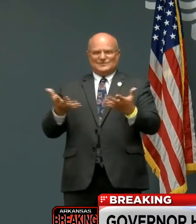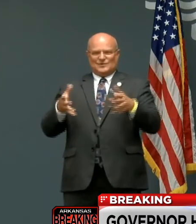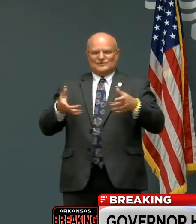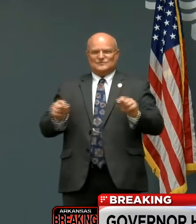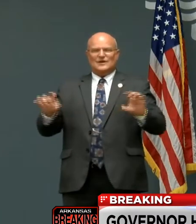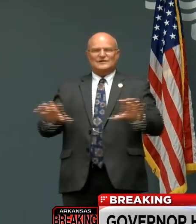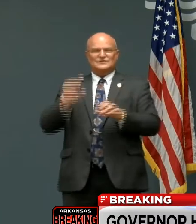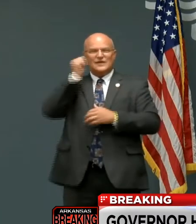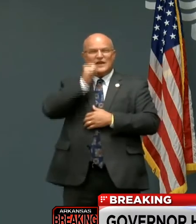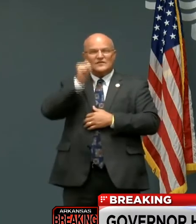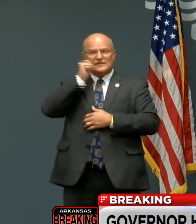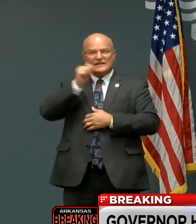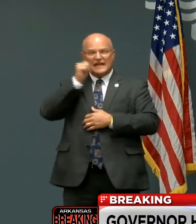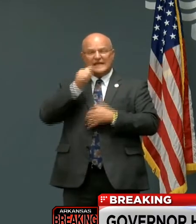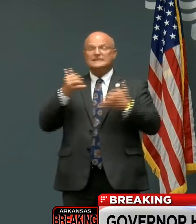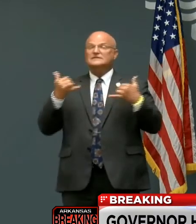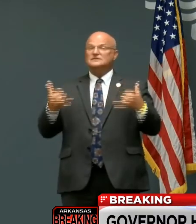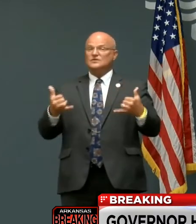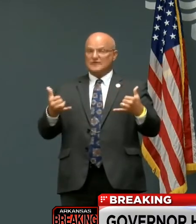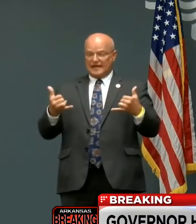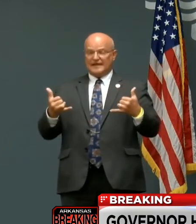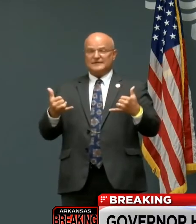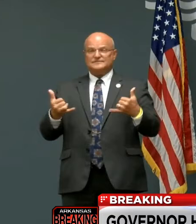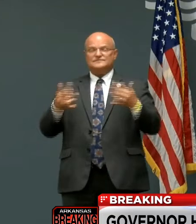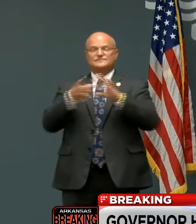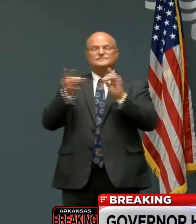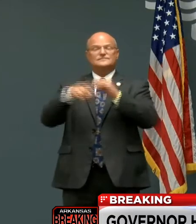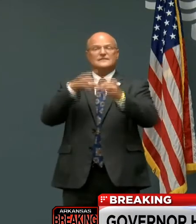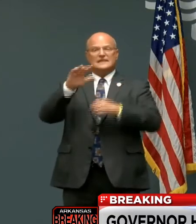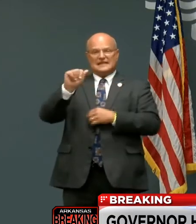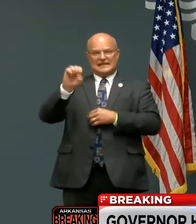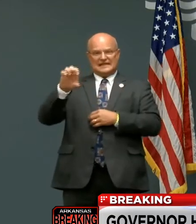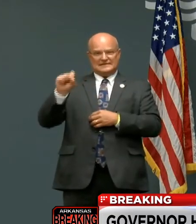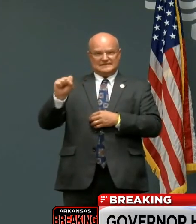day. With that, let's go to the case report.